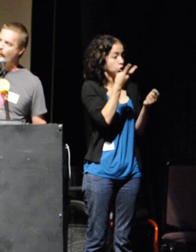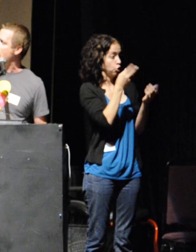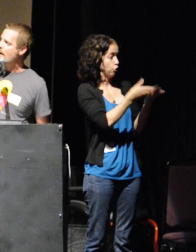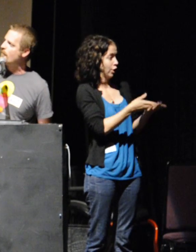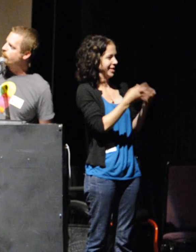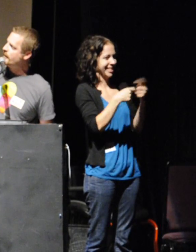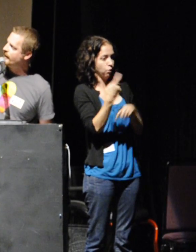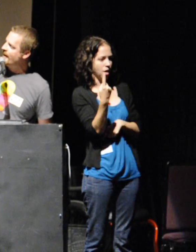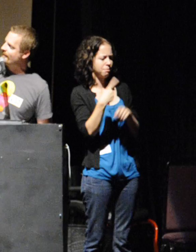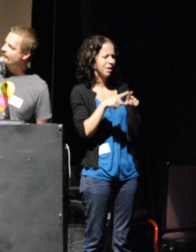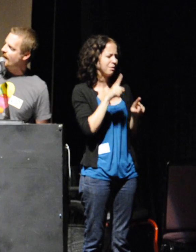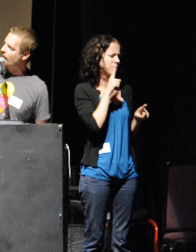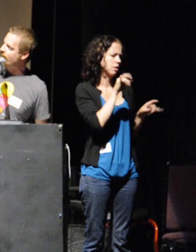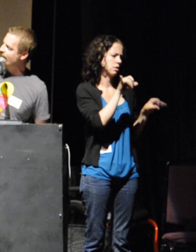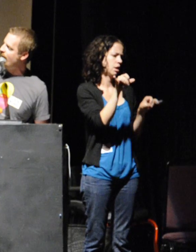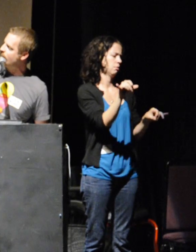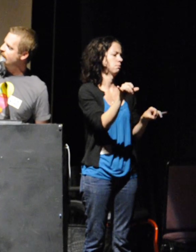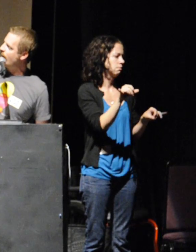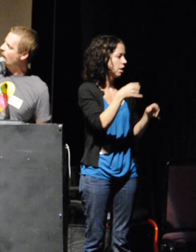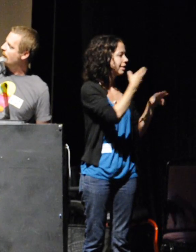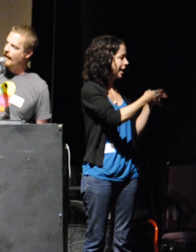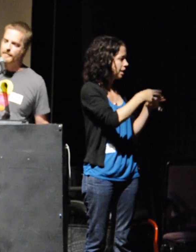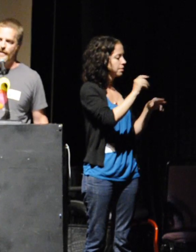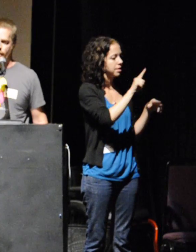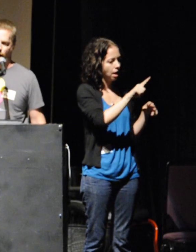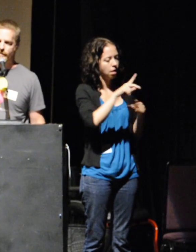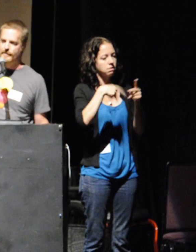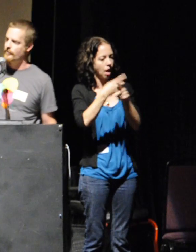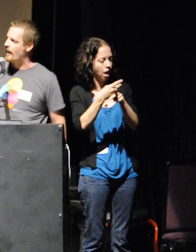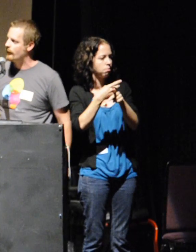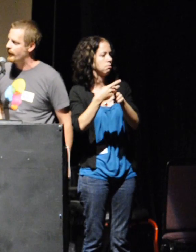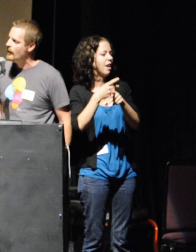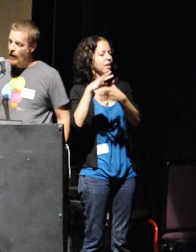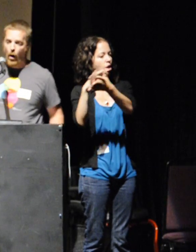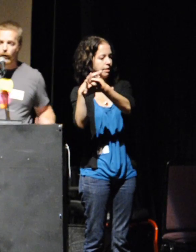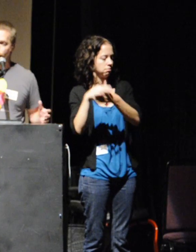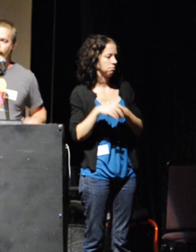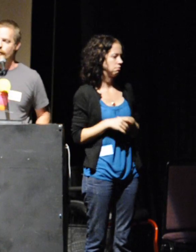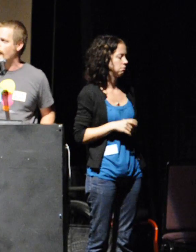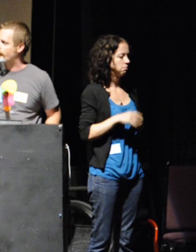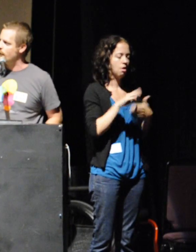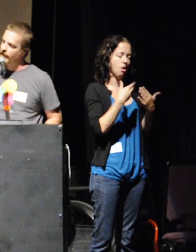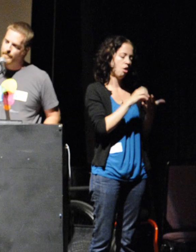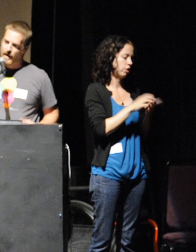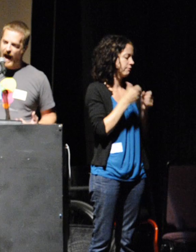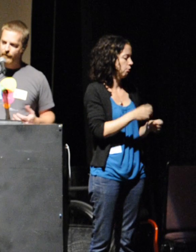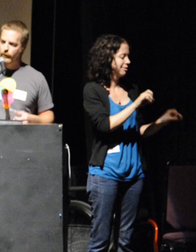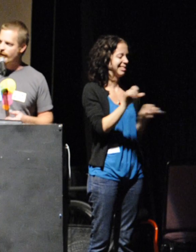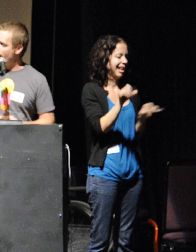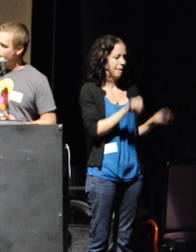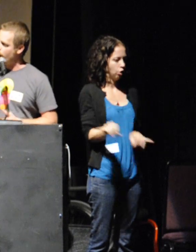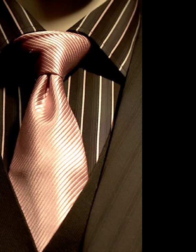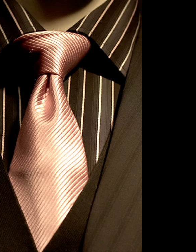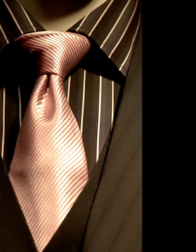there instead of 1, but really, it's the same type of thing. Name, TTL, type, and then the content that you have over here. All of the records follow the same thing.